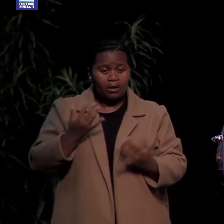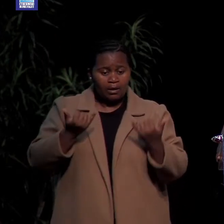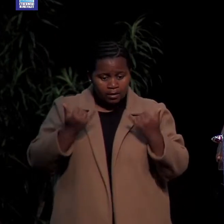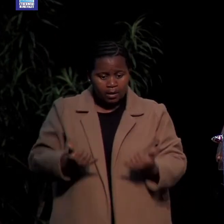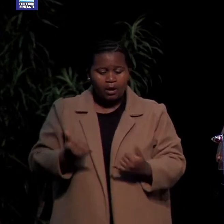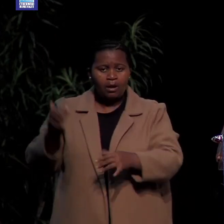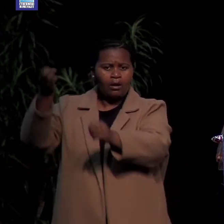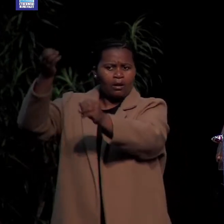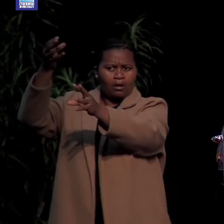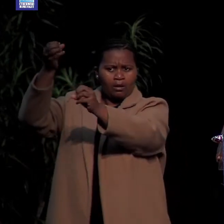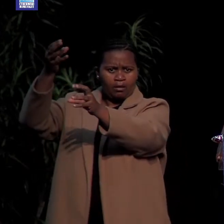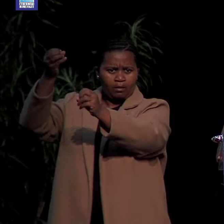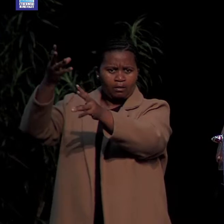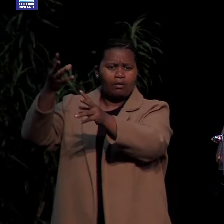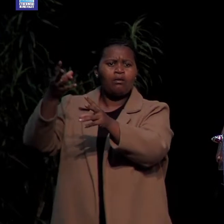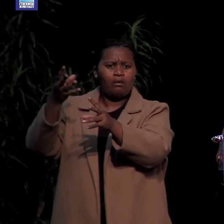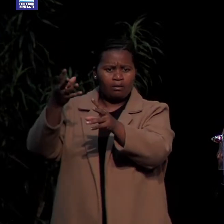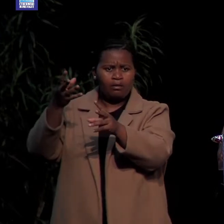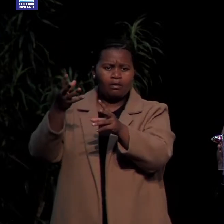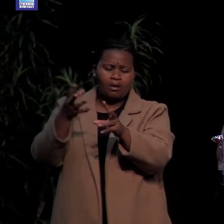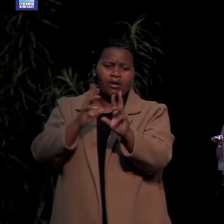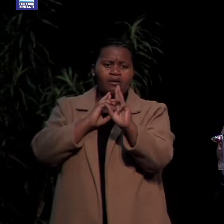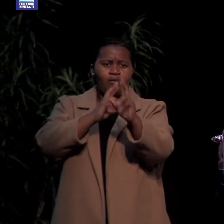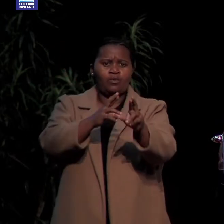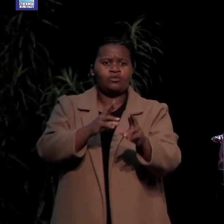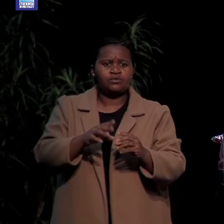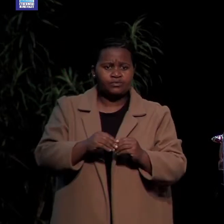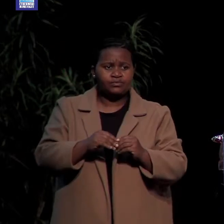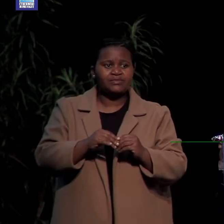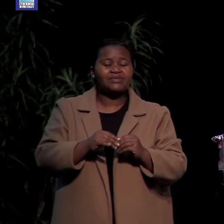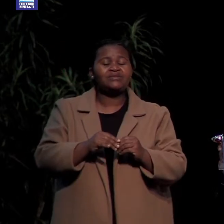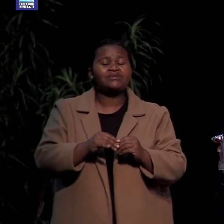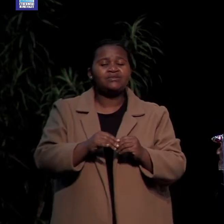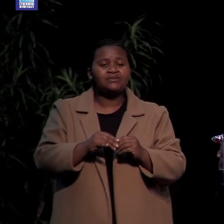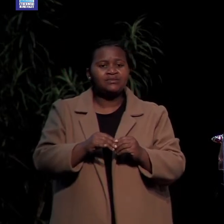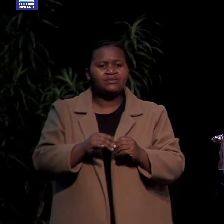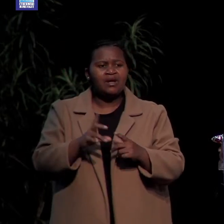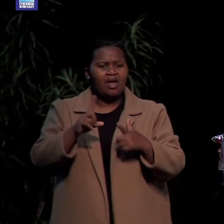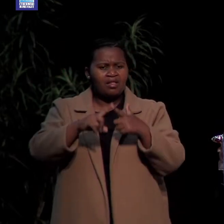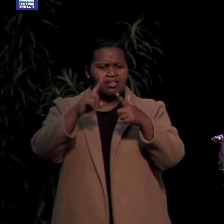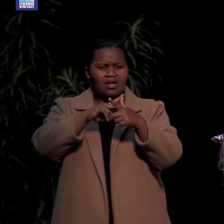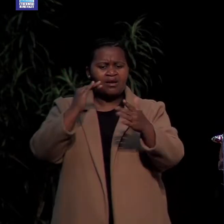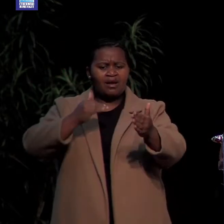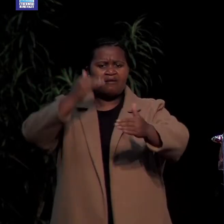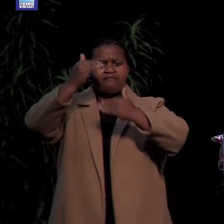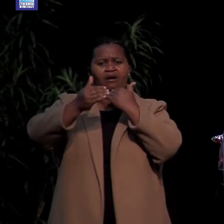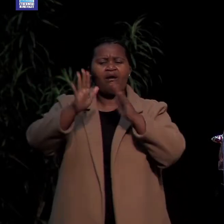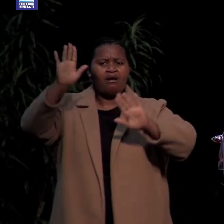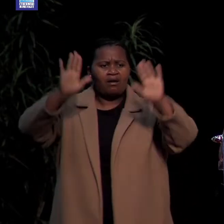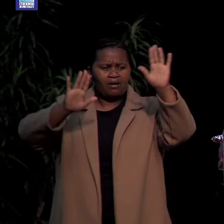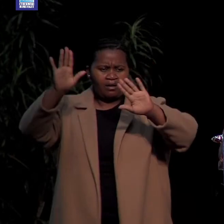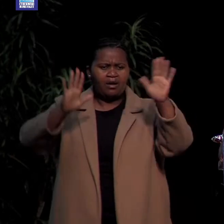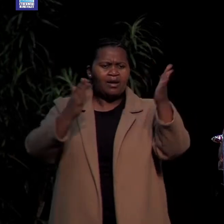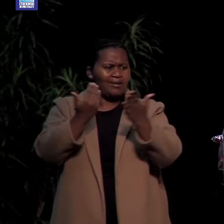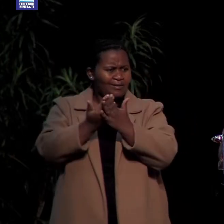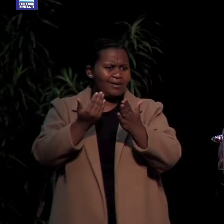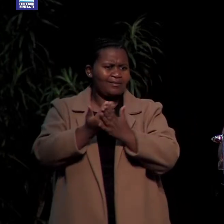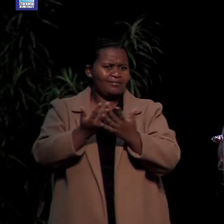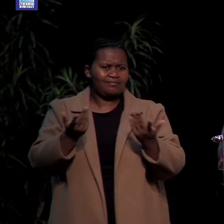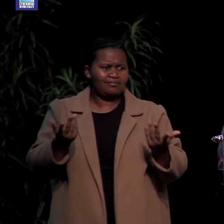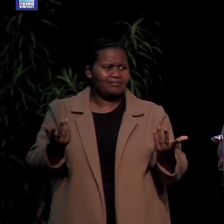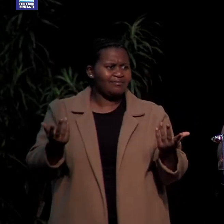now addressing the matter you have requested. Then I will take hands after the report has been